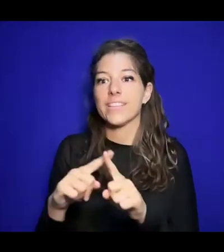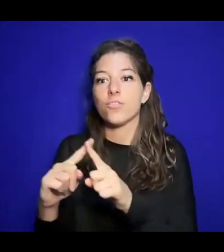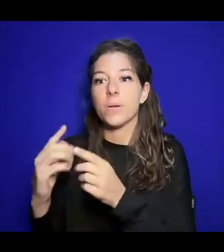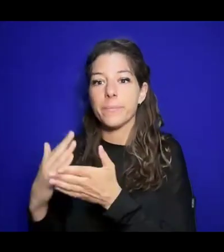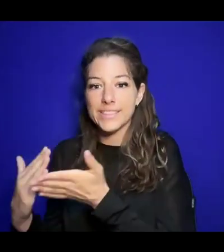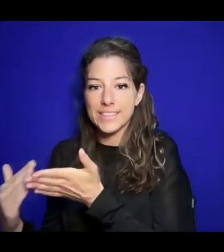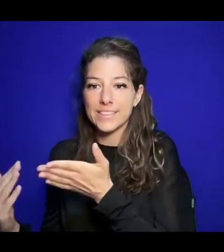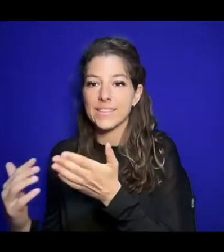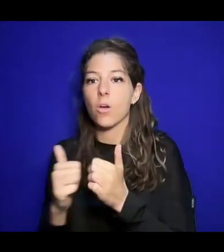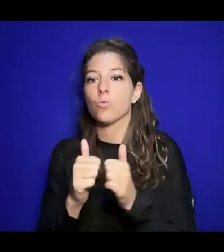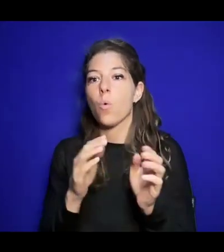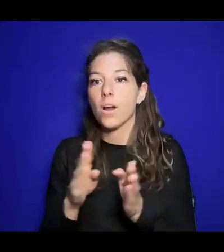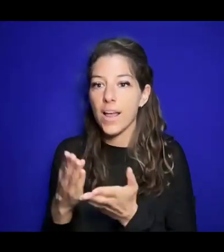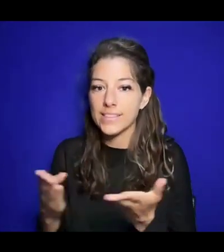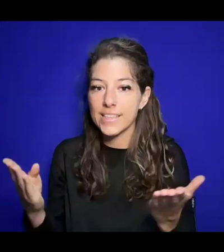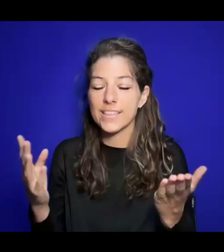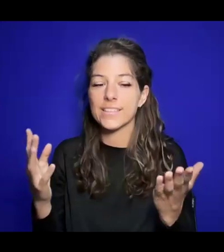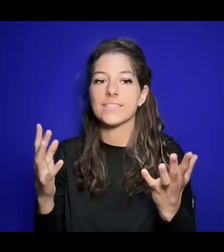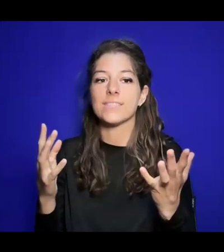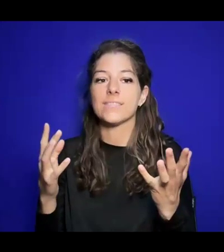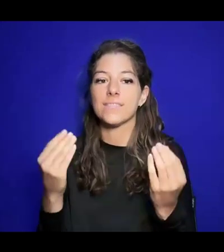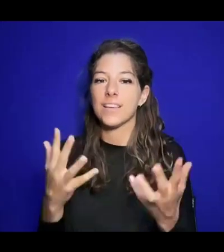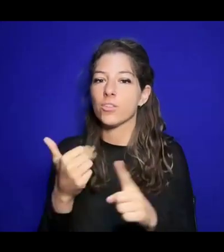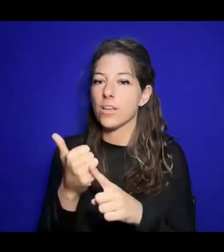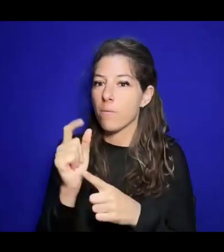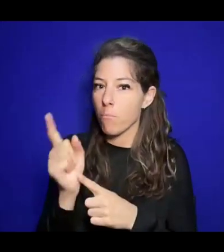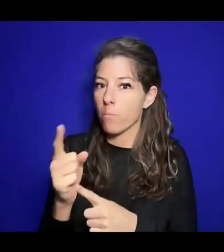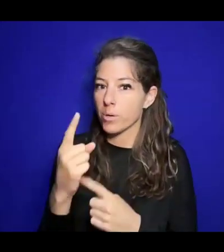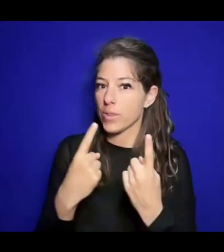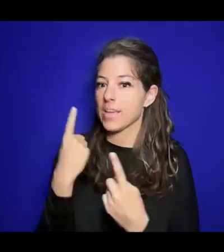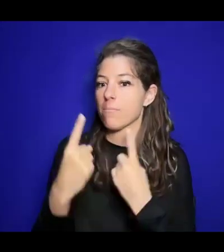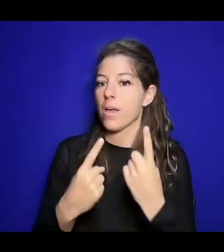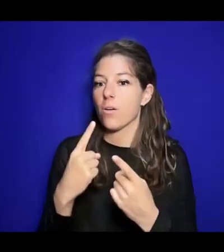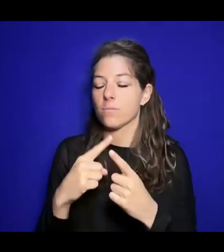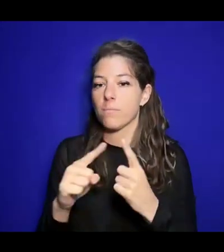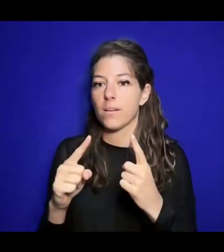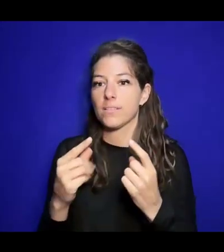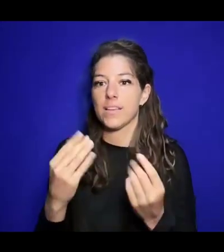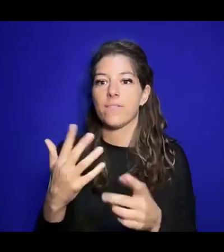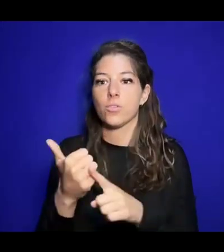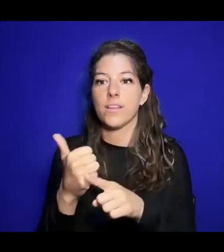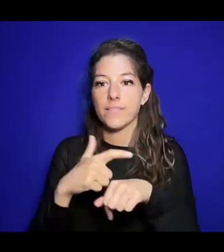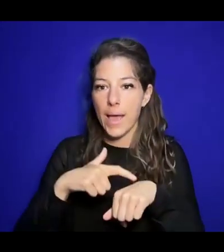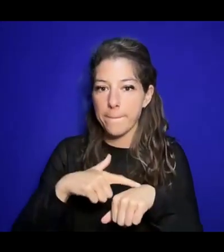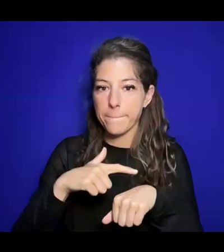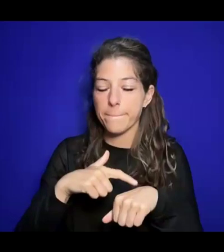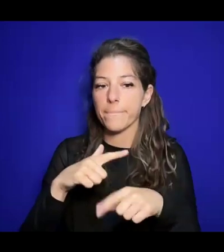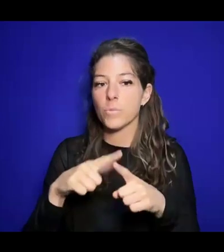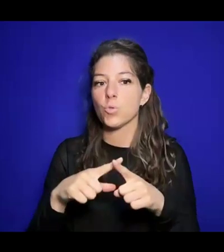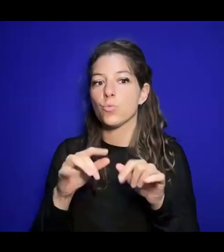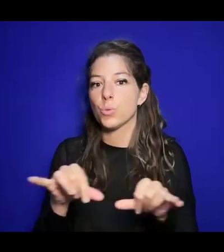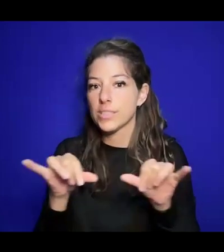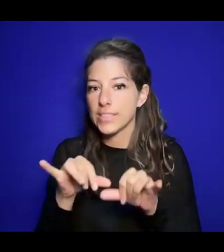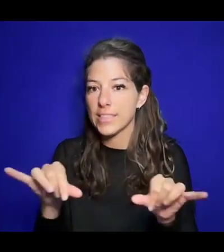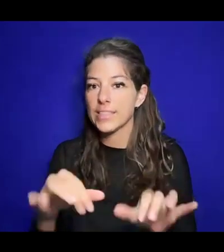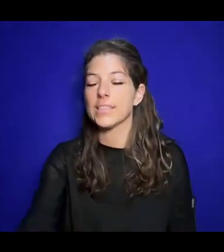you organize things. Give yourself a moment to think about these things, but give yourself some time to get in a routine.